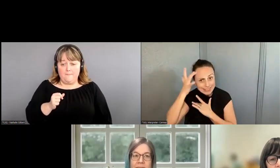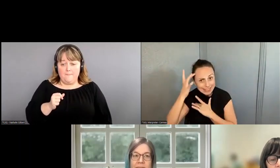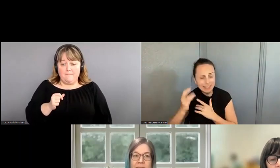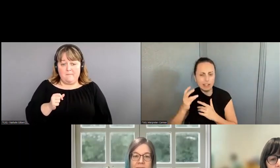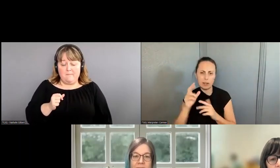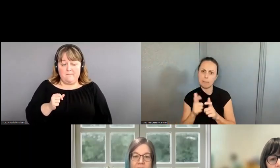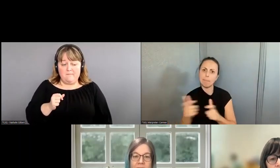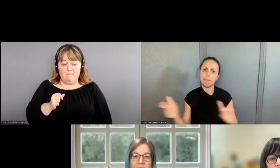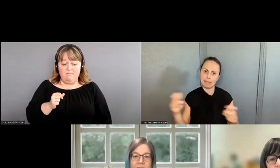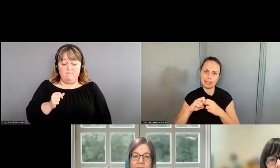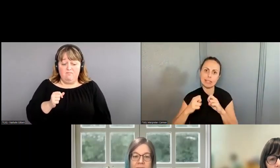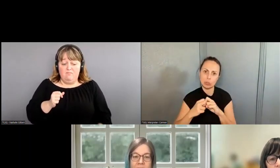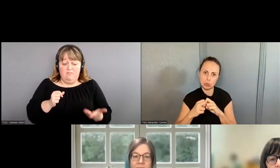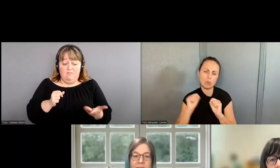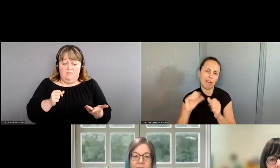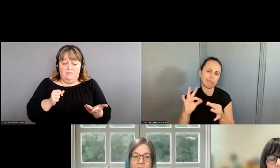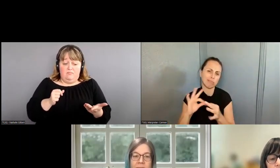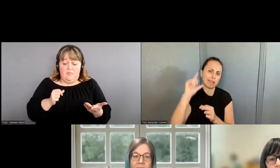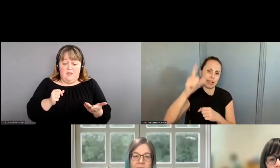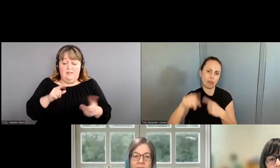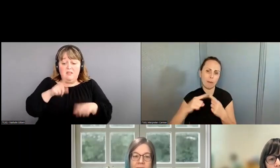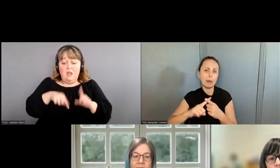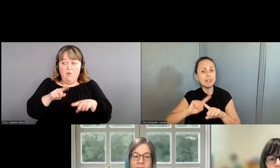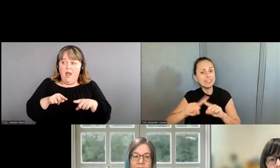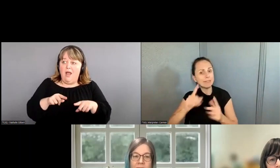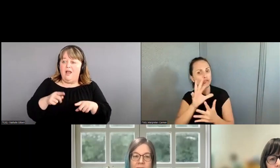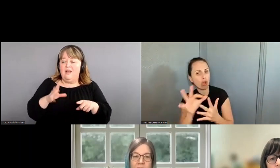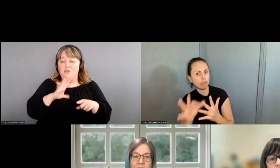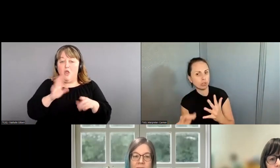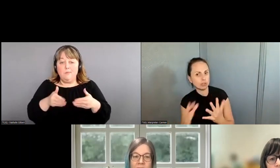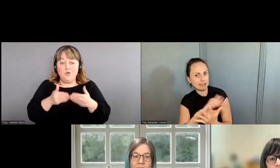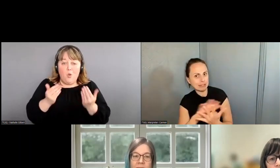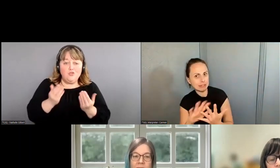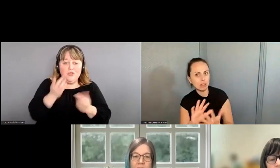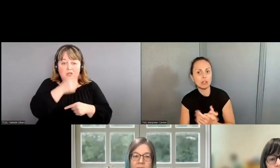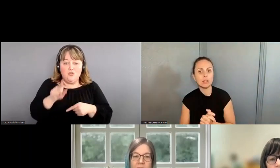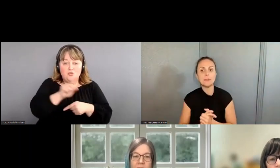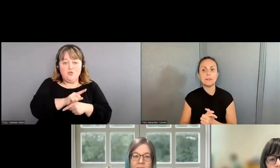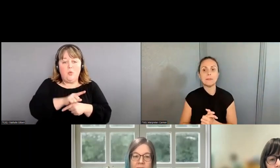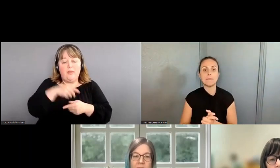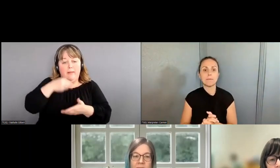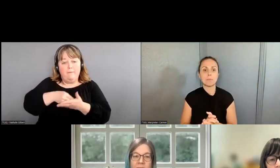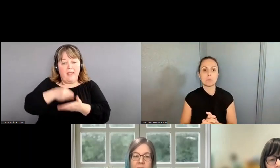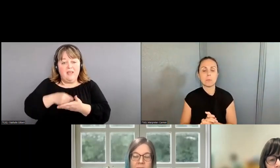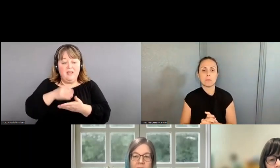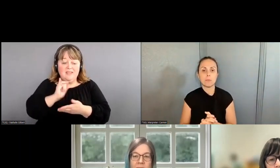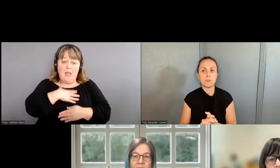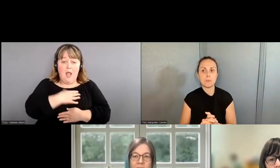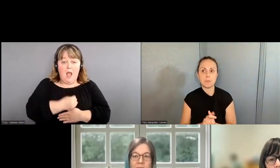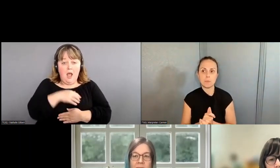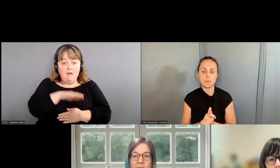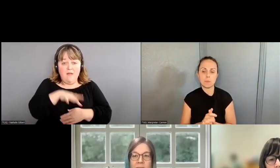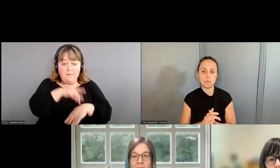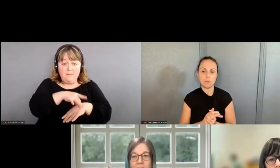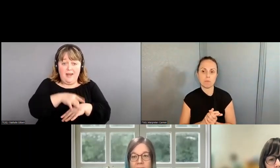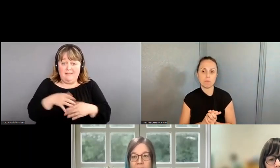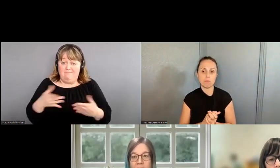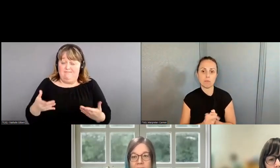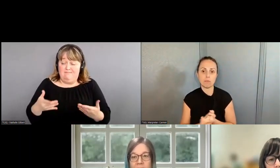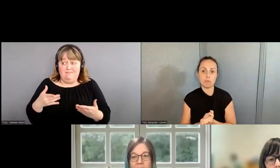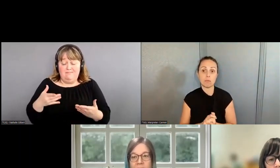and we can maybe comment later on the different options that are in that regard. And I feel